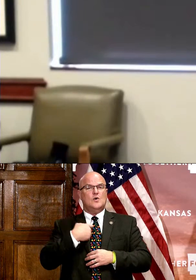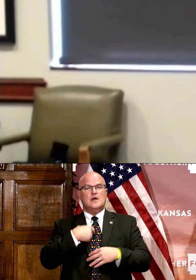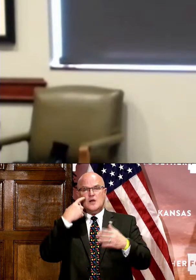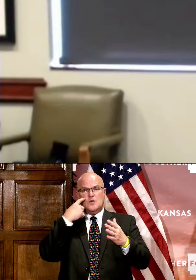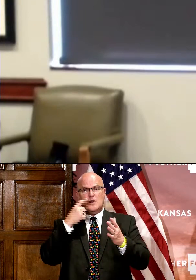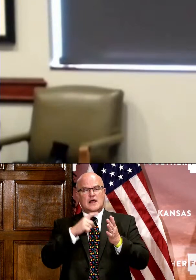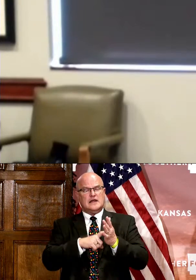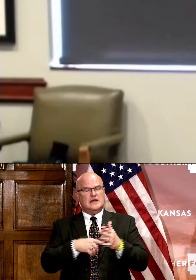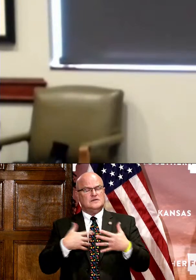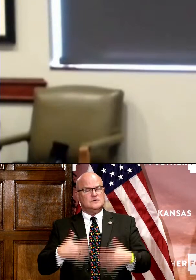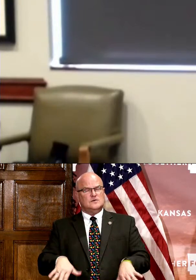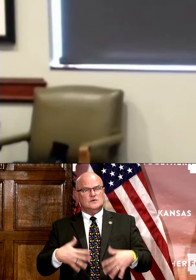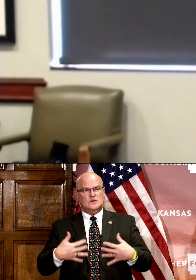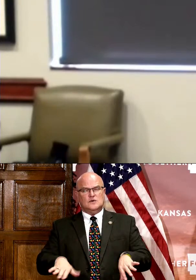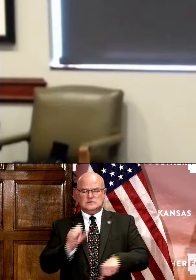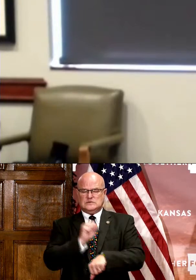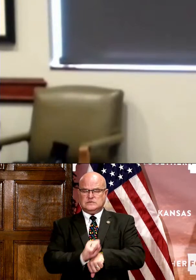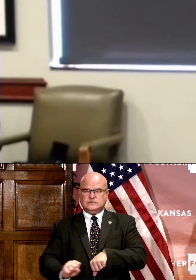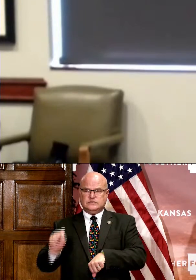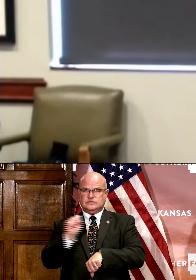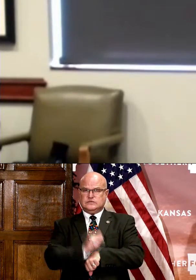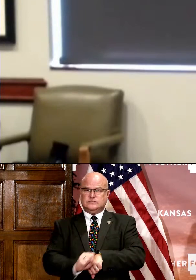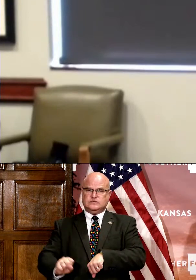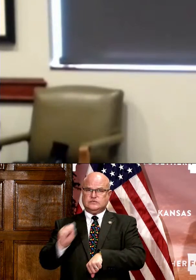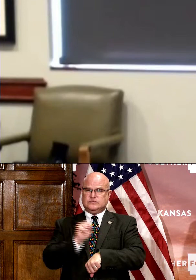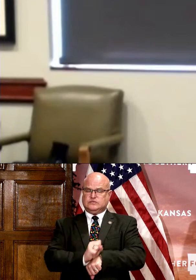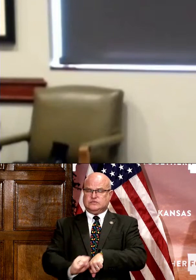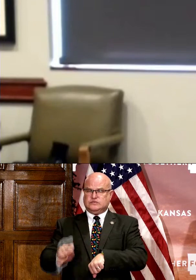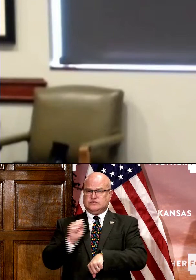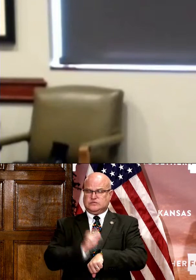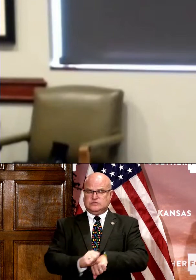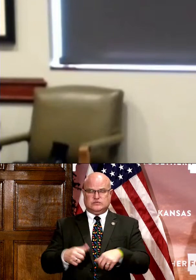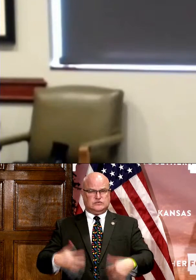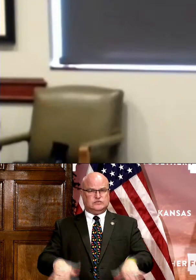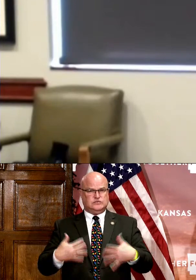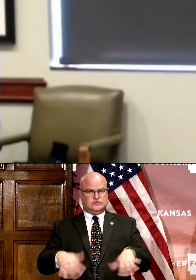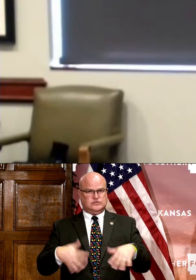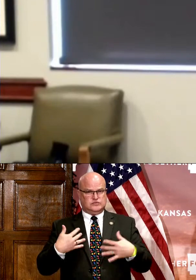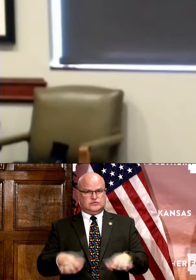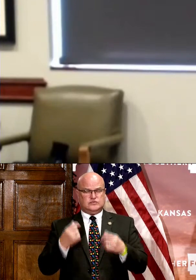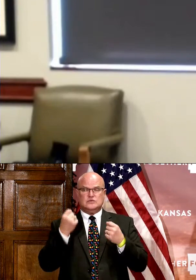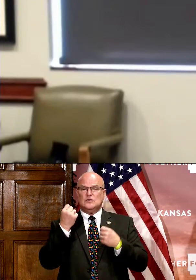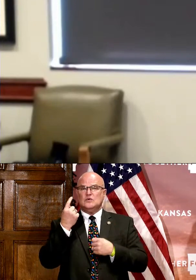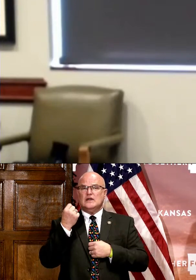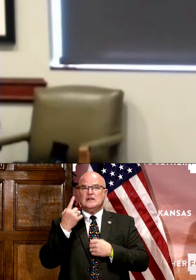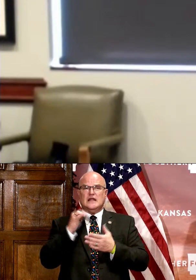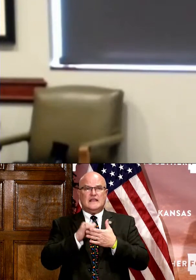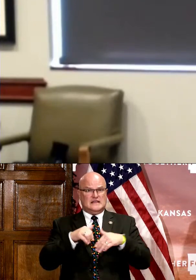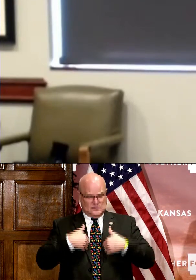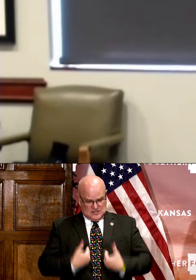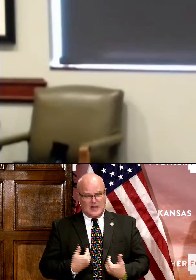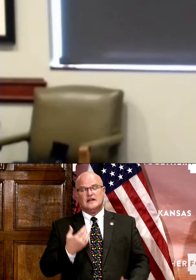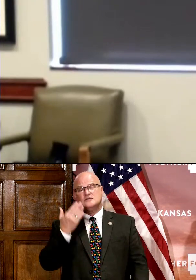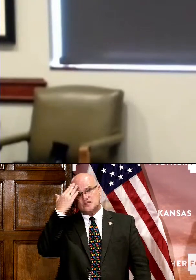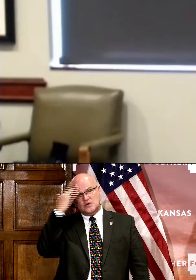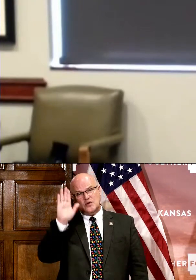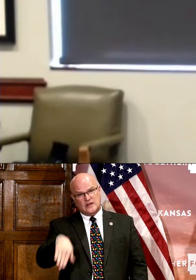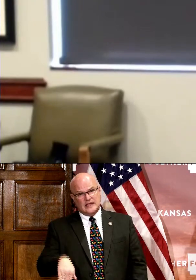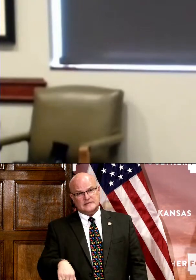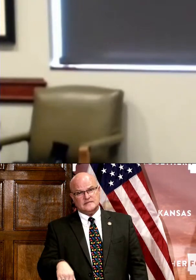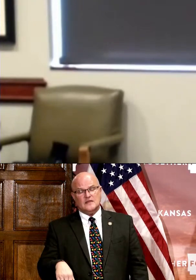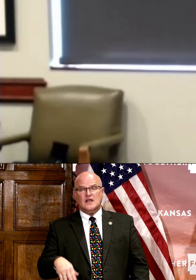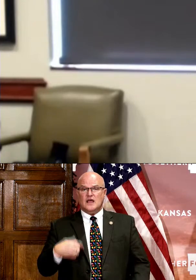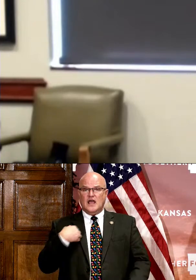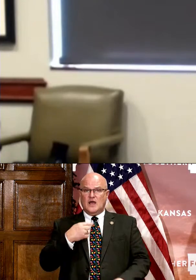how tirelessly that you work. We understand that you're tired, and